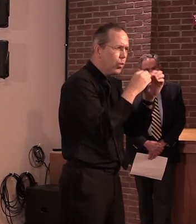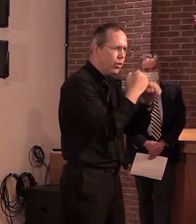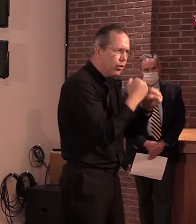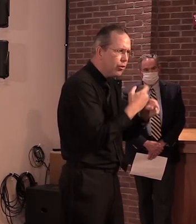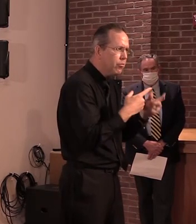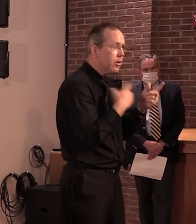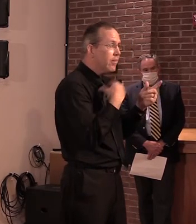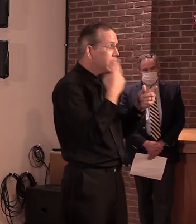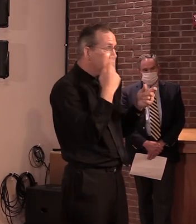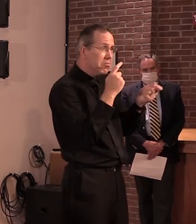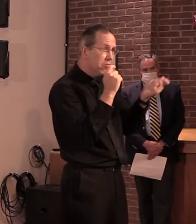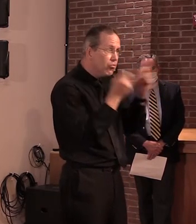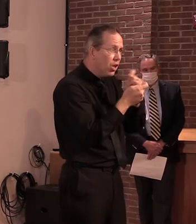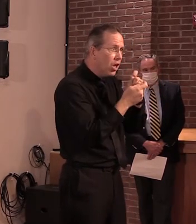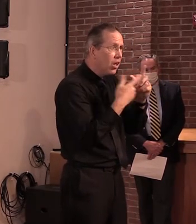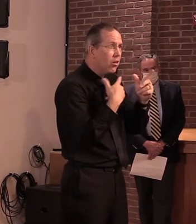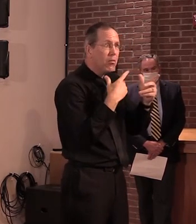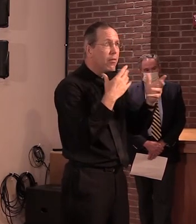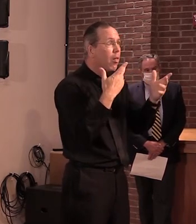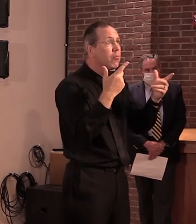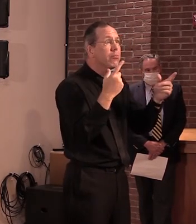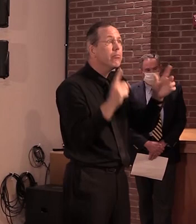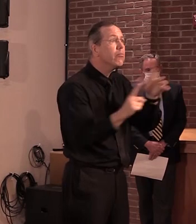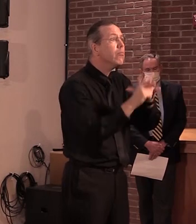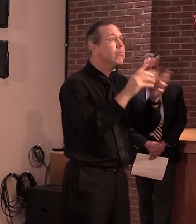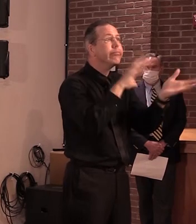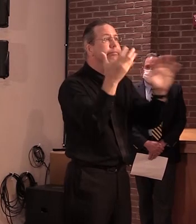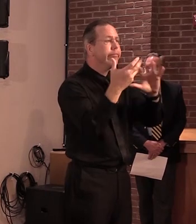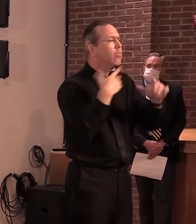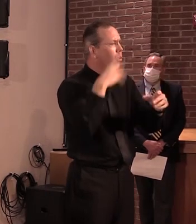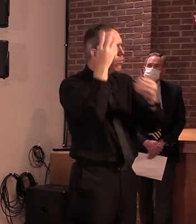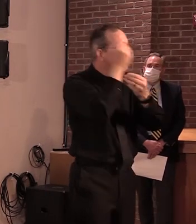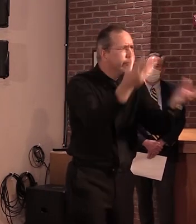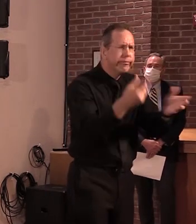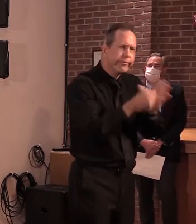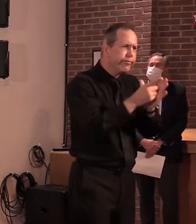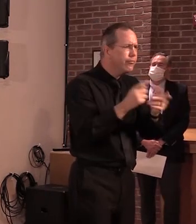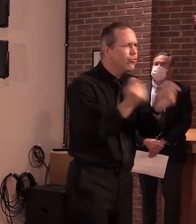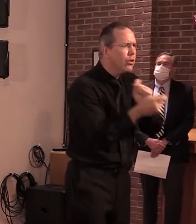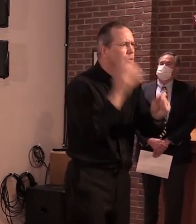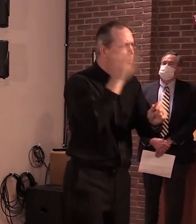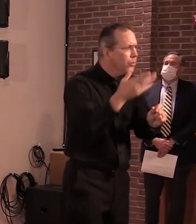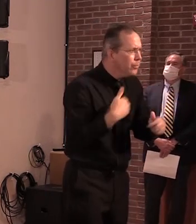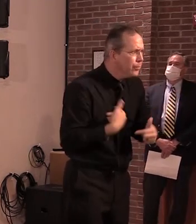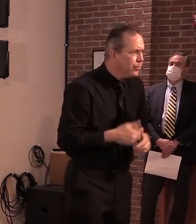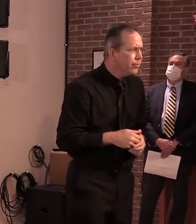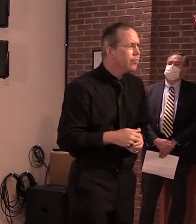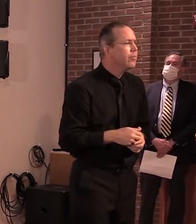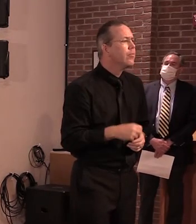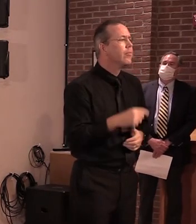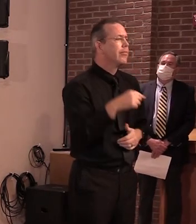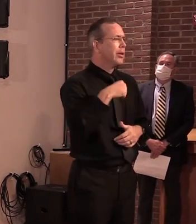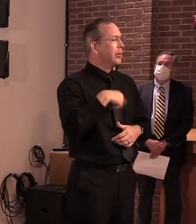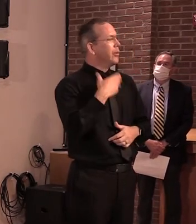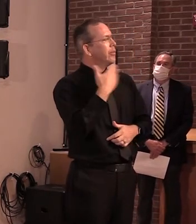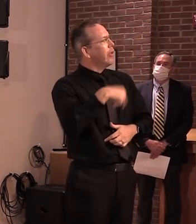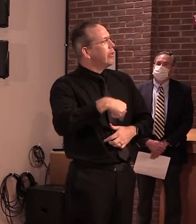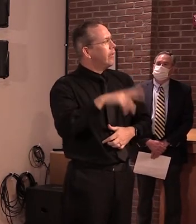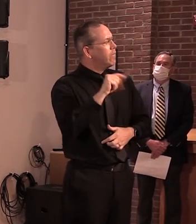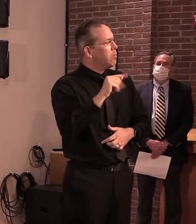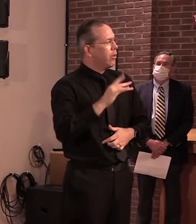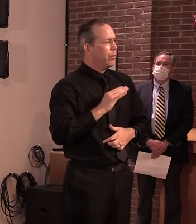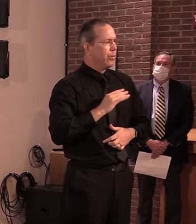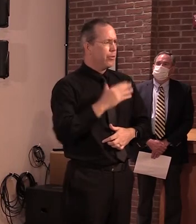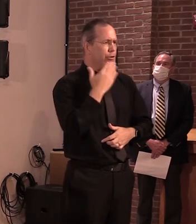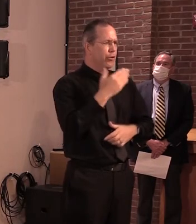employees. Fortunately, Vermont is in a much better position than most other states. In fact,